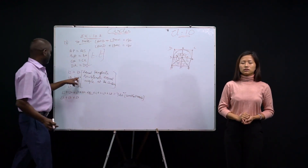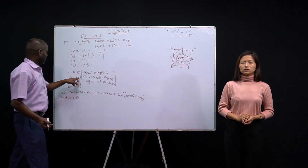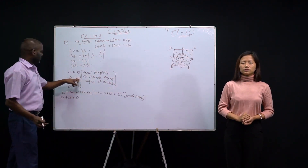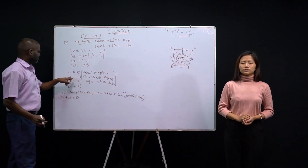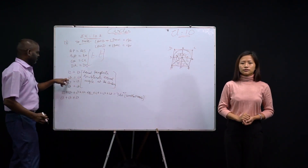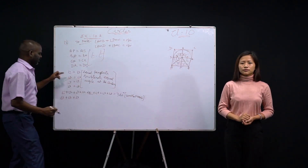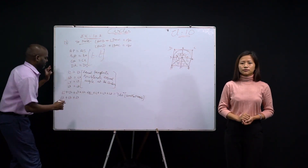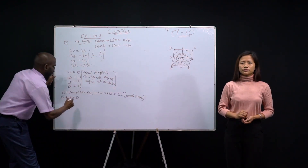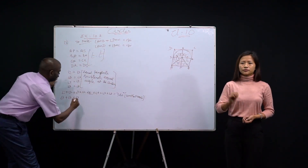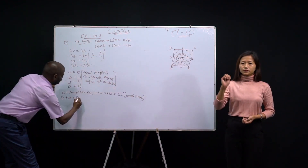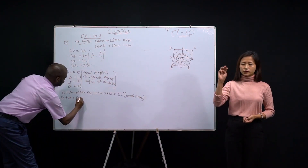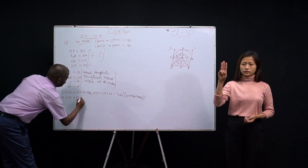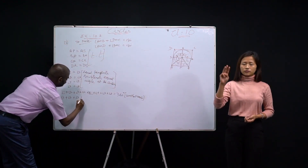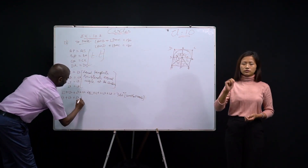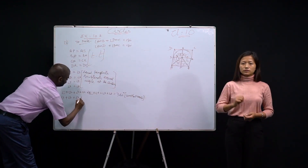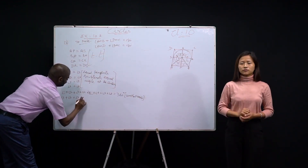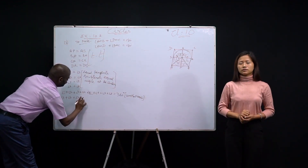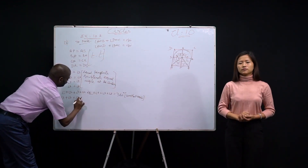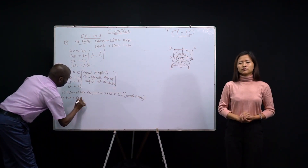write? 3.